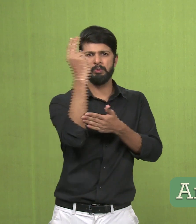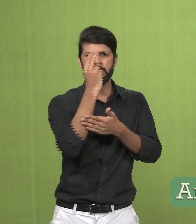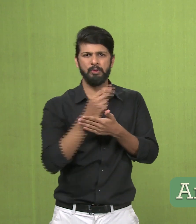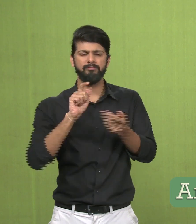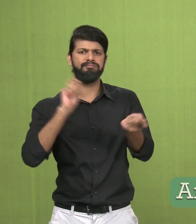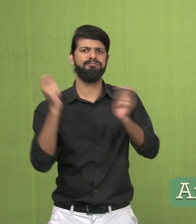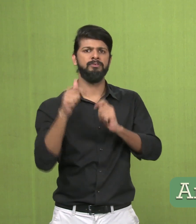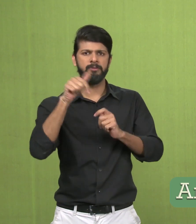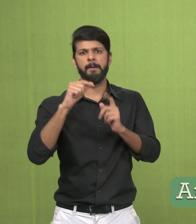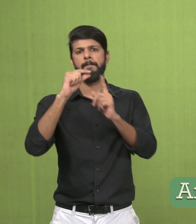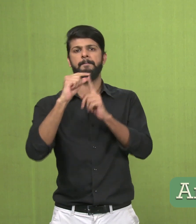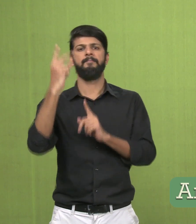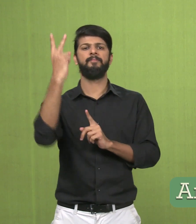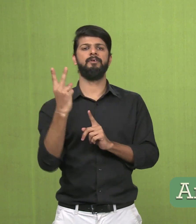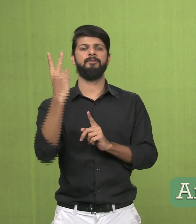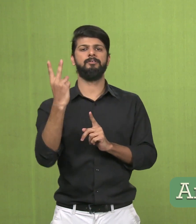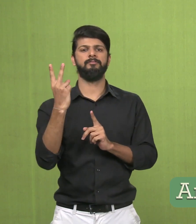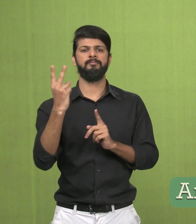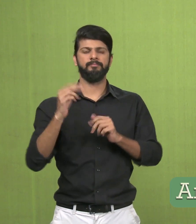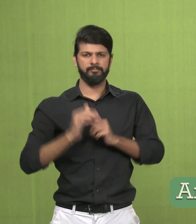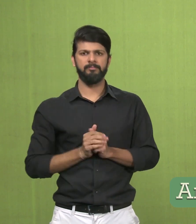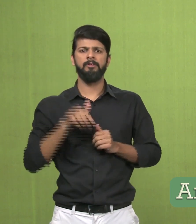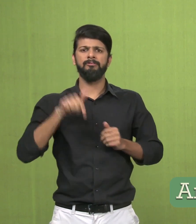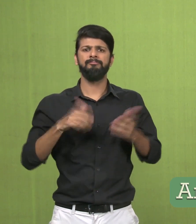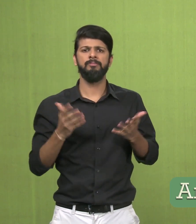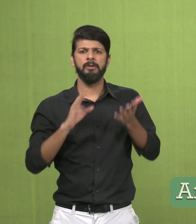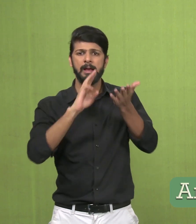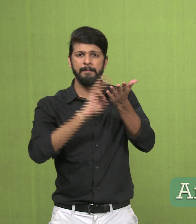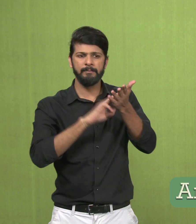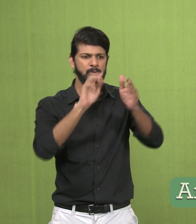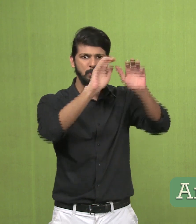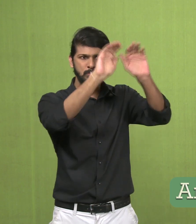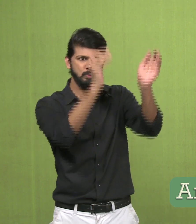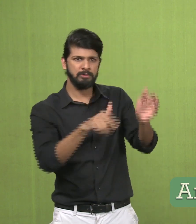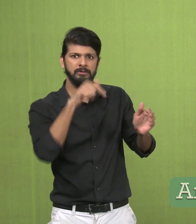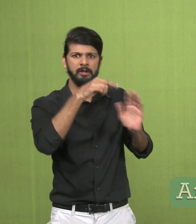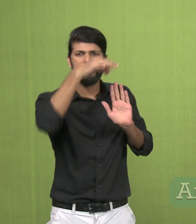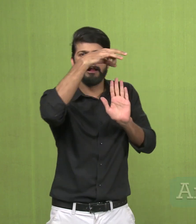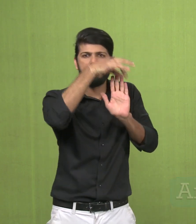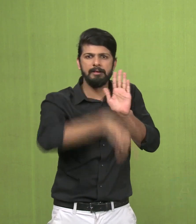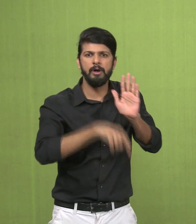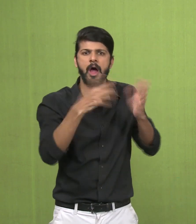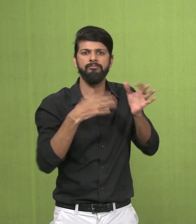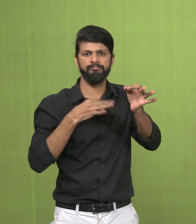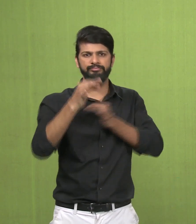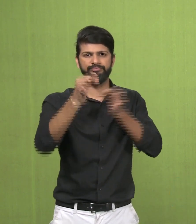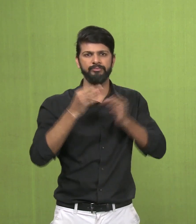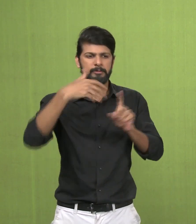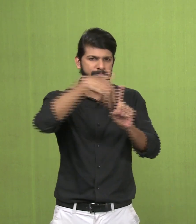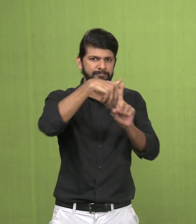art, part 2. Now, we will start discussing the background of the